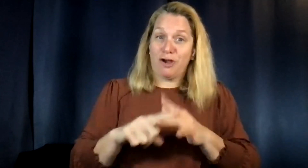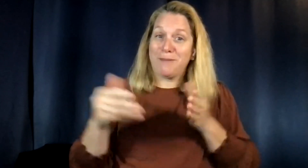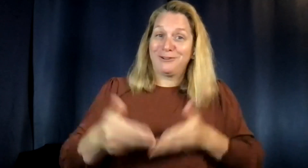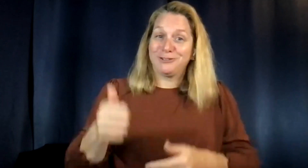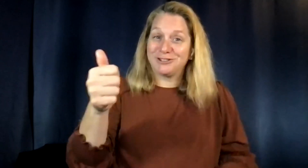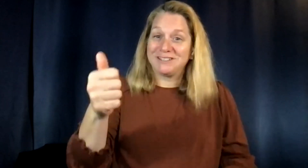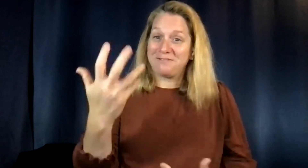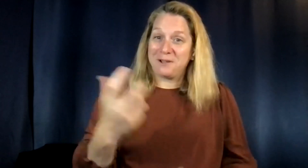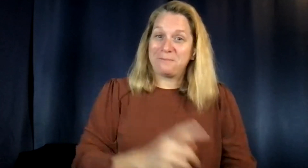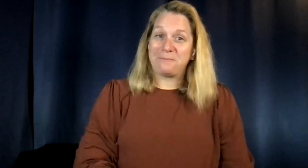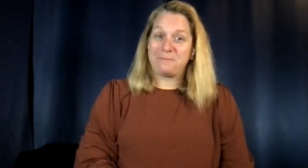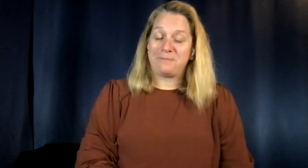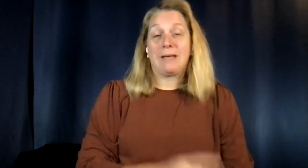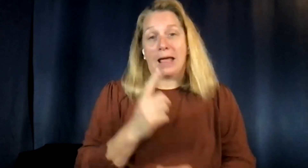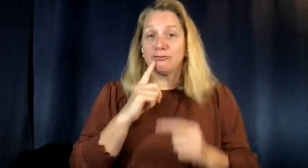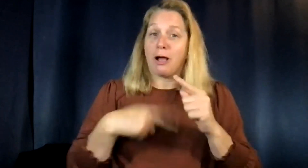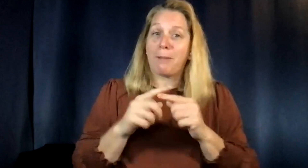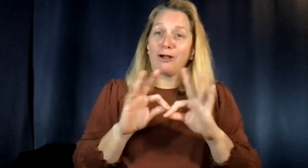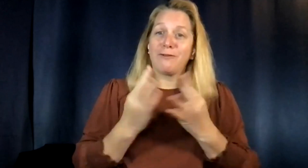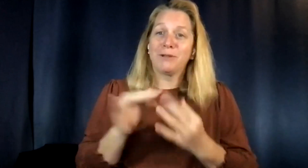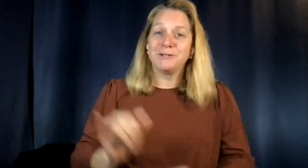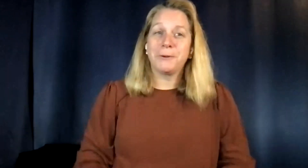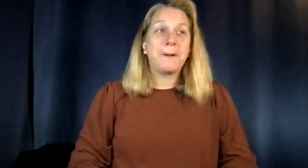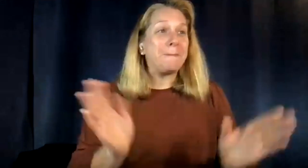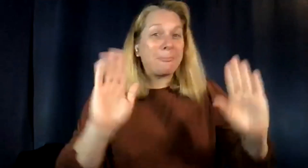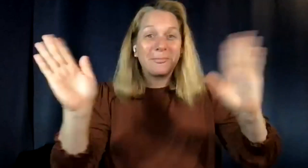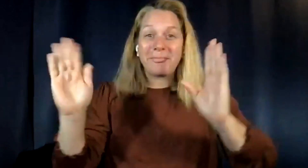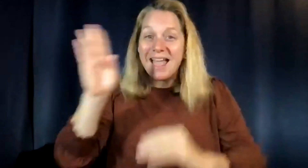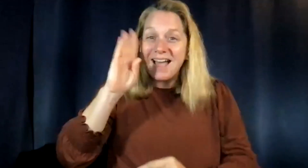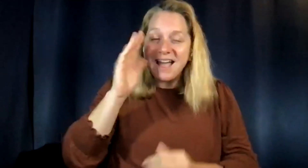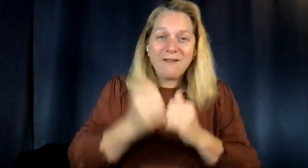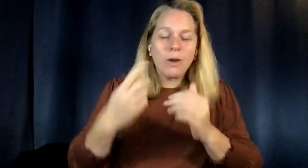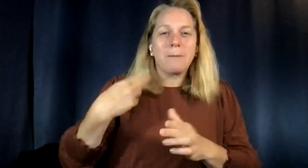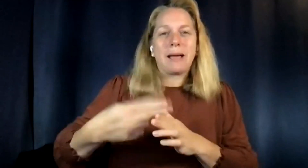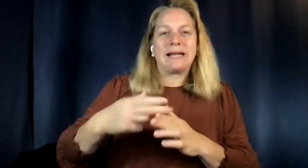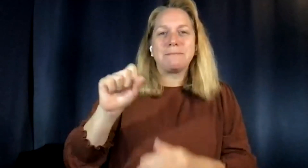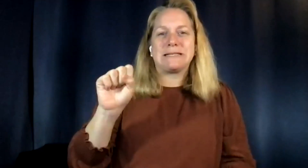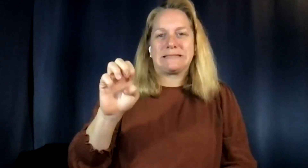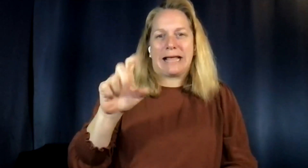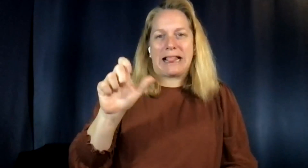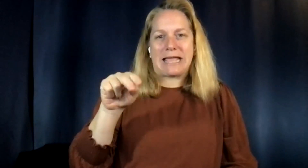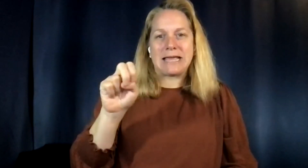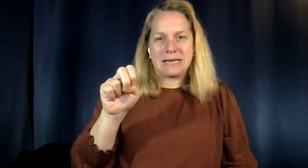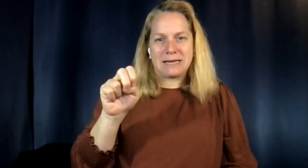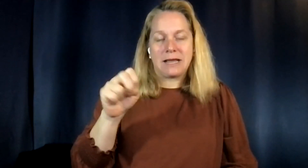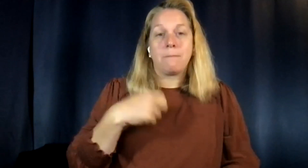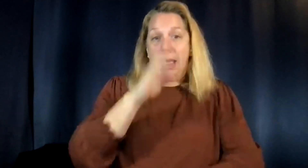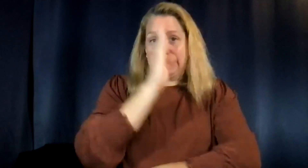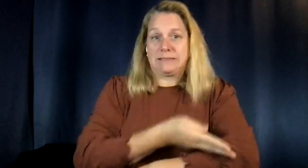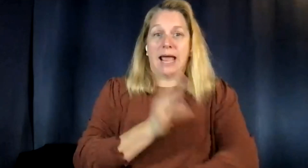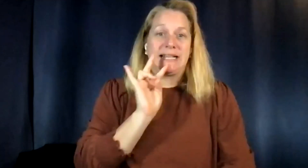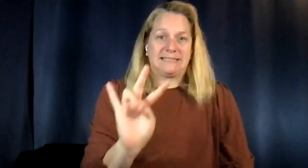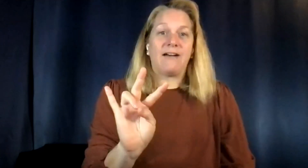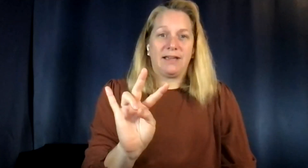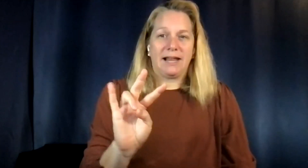yourself and your family? Yeah, hi everyone. So my name is Celine. My son is 7 years old.